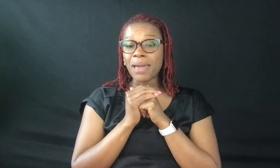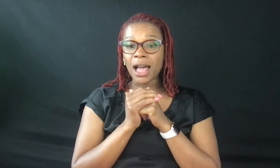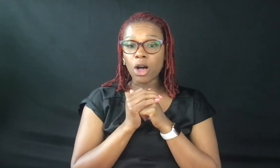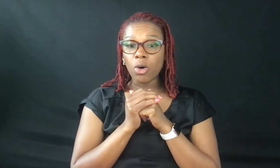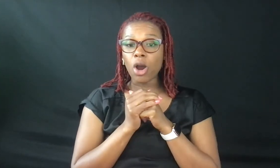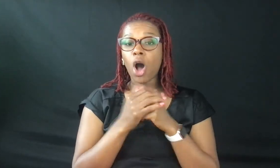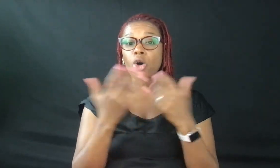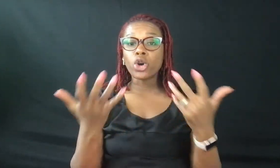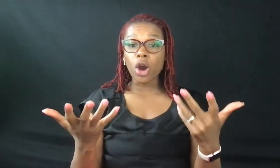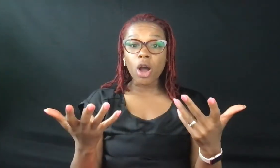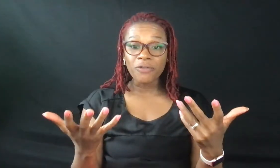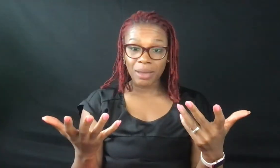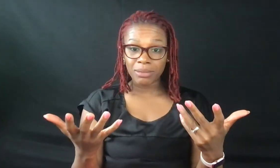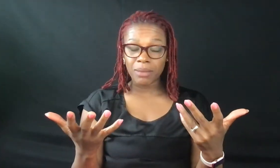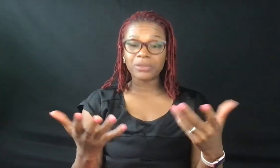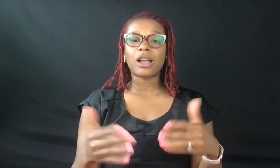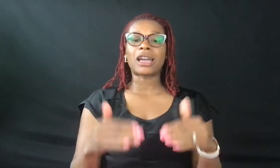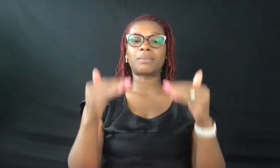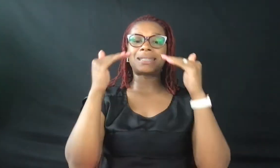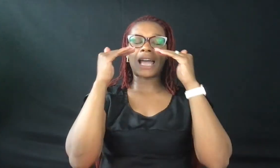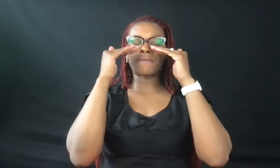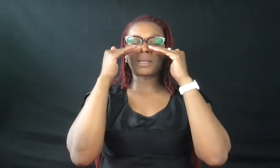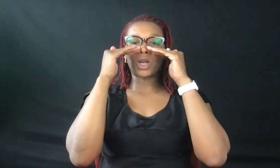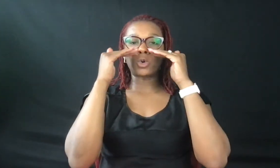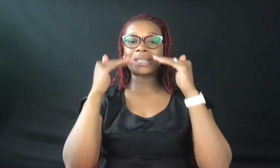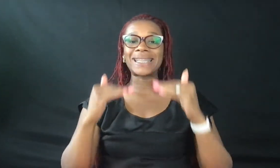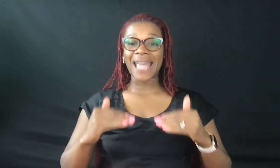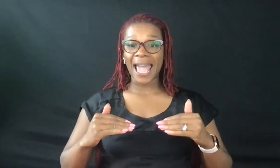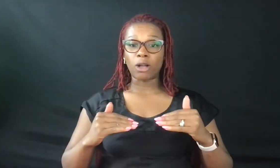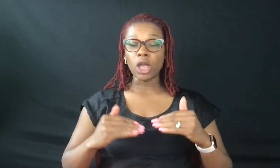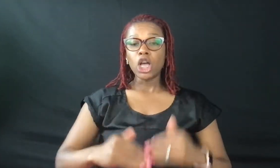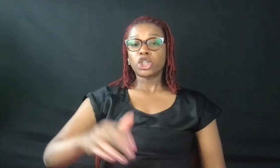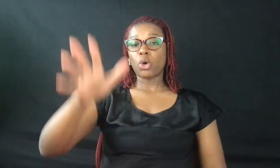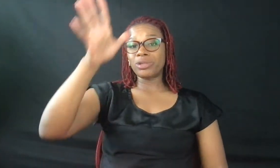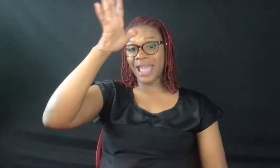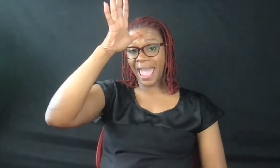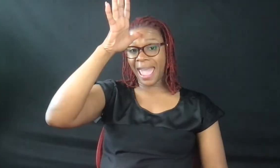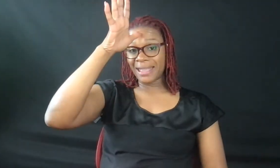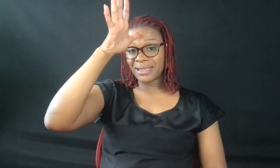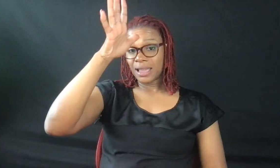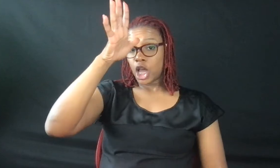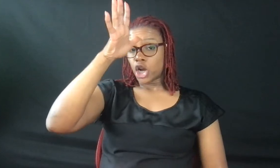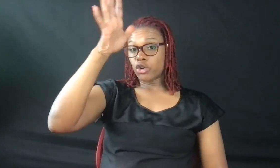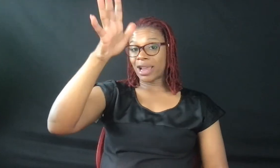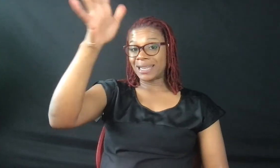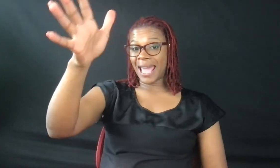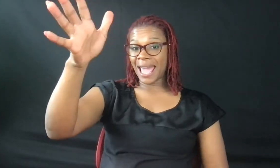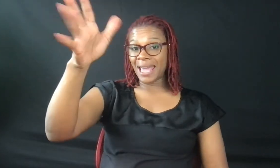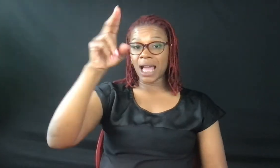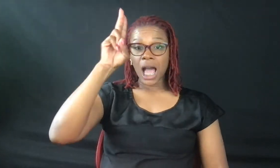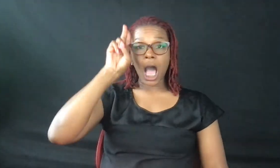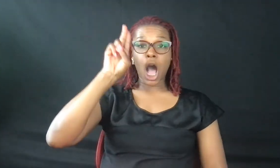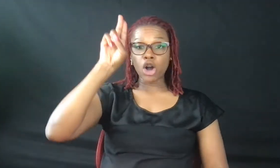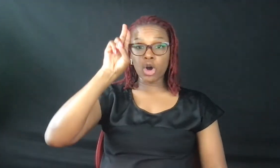female or all girl family members are going to be signed from the nose down. So dad, granddad,